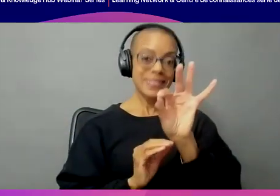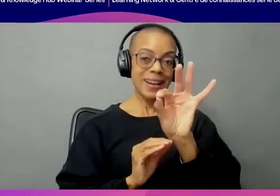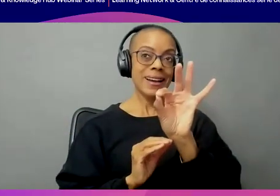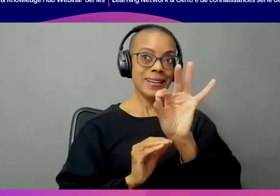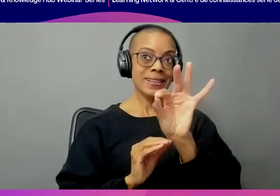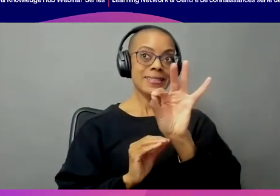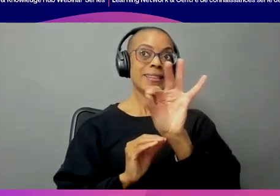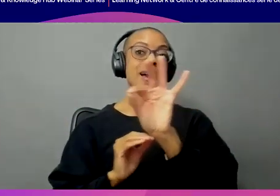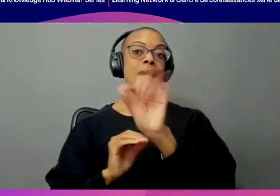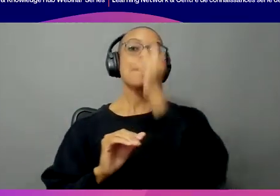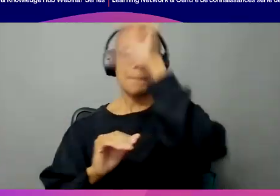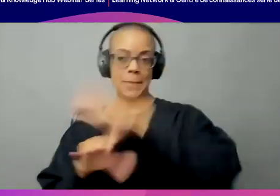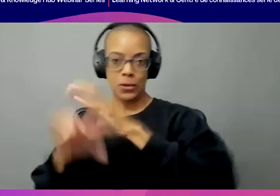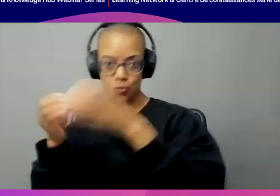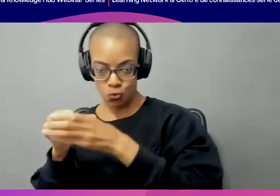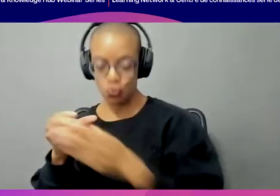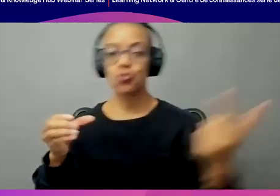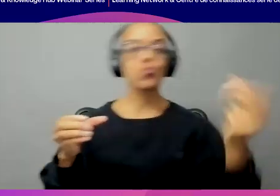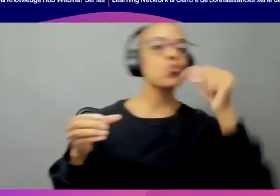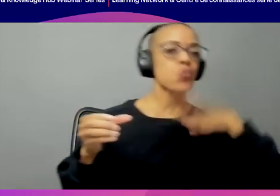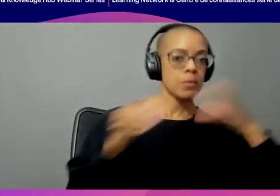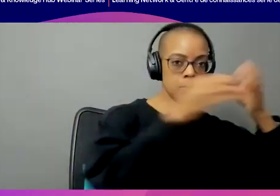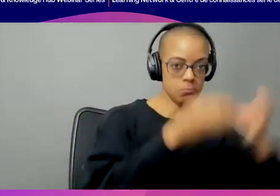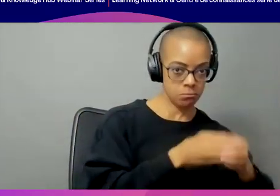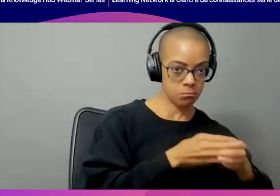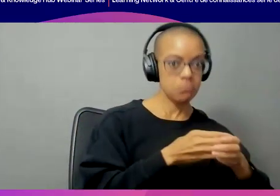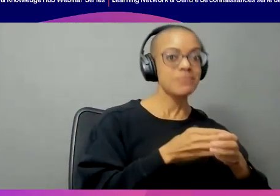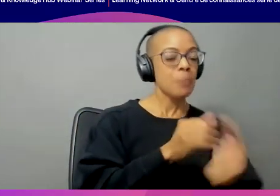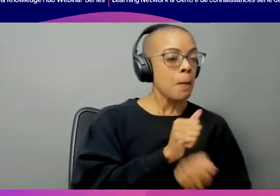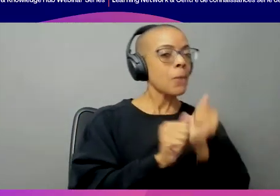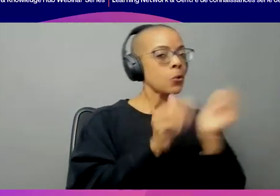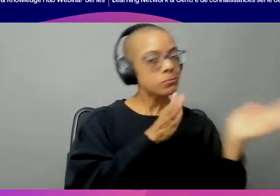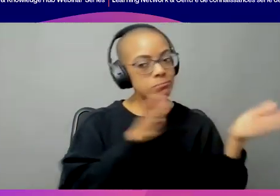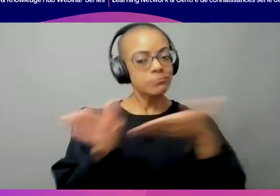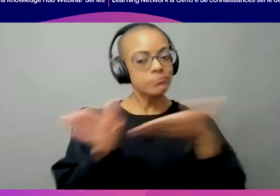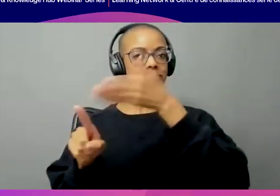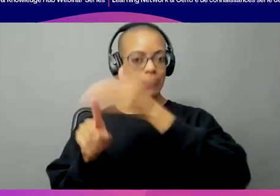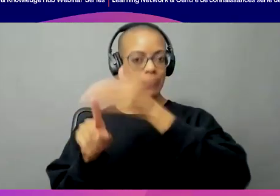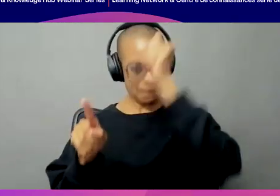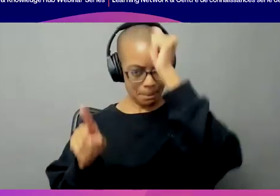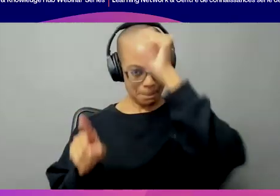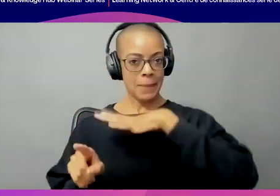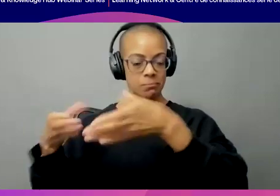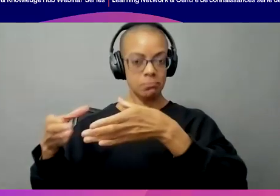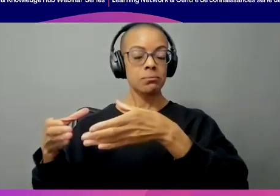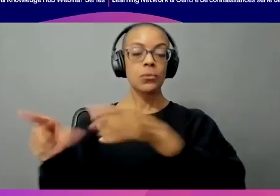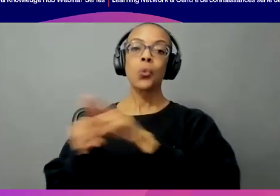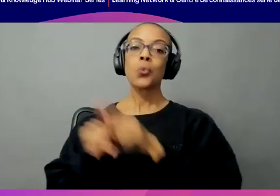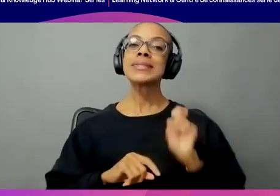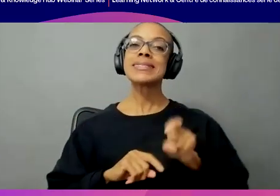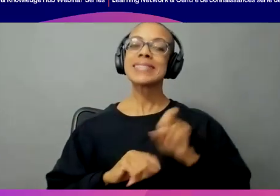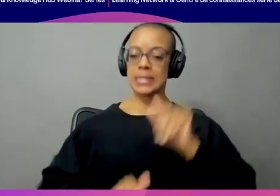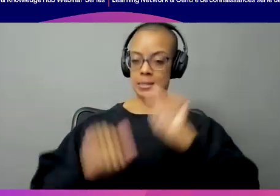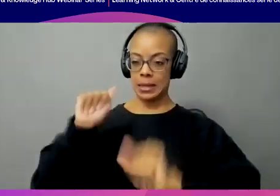women's groups, but most of our analysis at this point is on the men's group. We also conducted needs assessments with